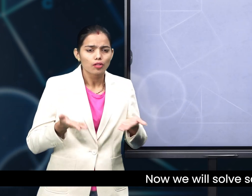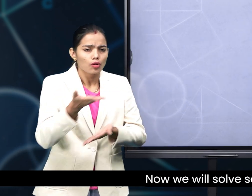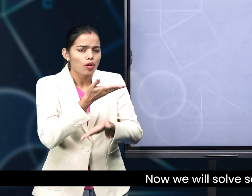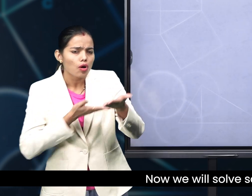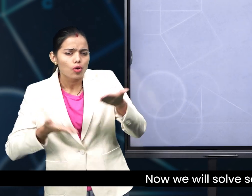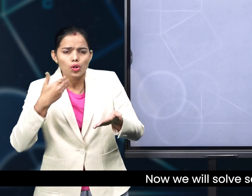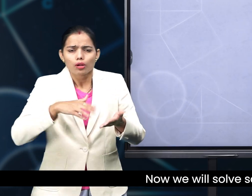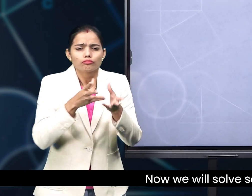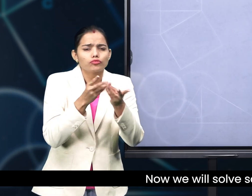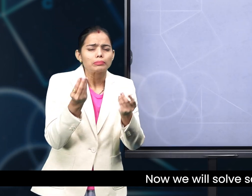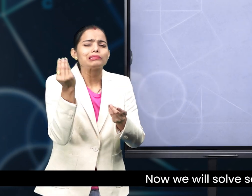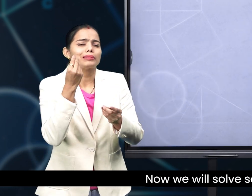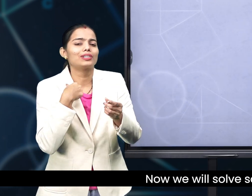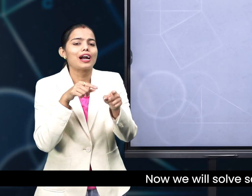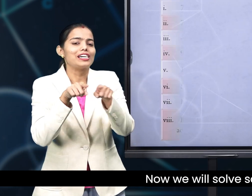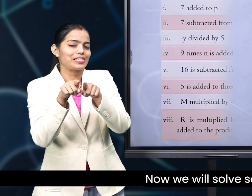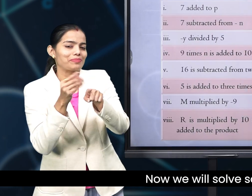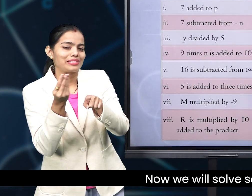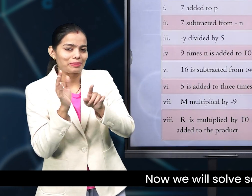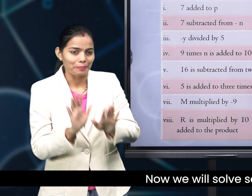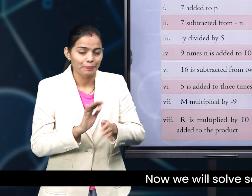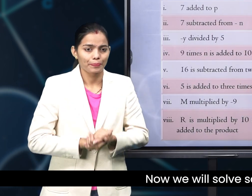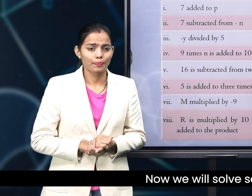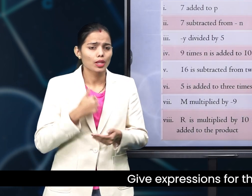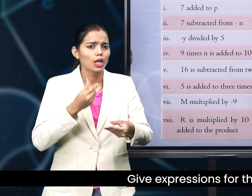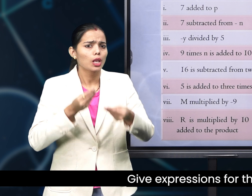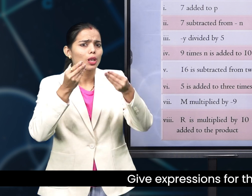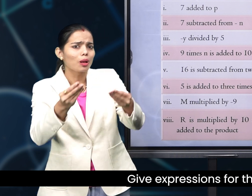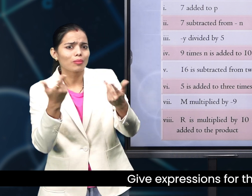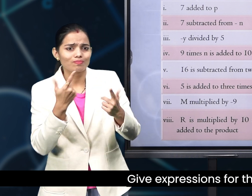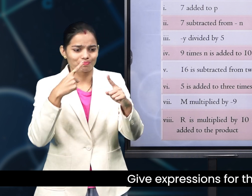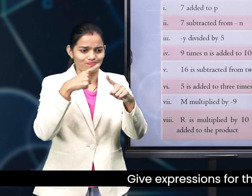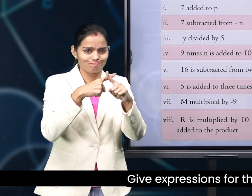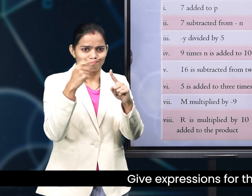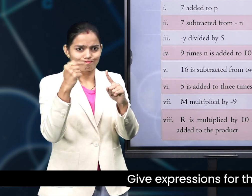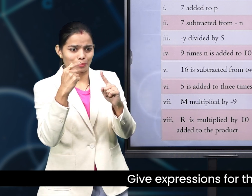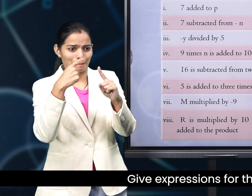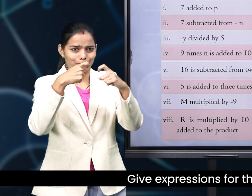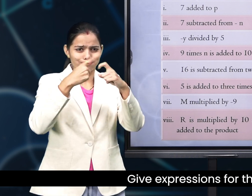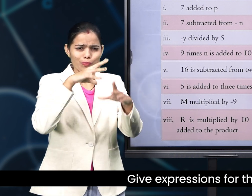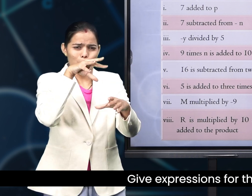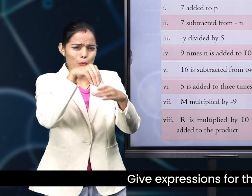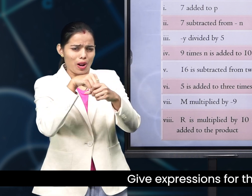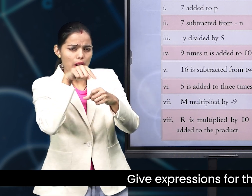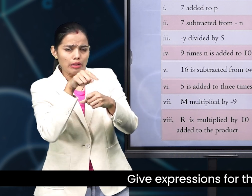Now we will solve some examples. Give expressions for the following cases.